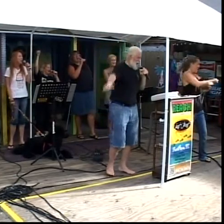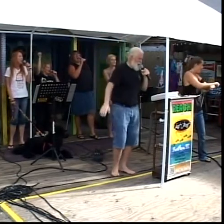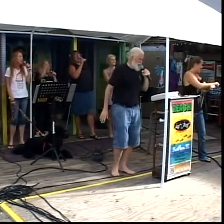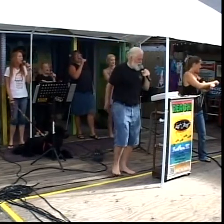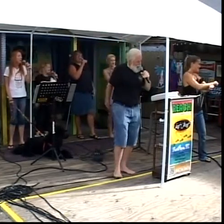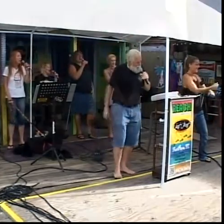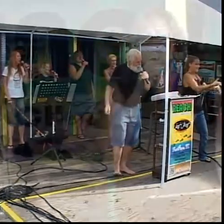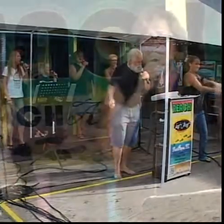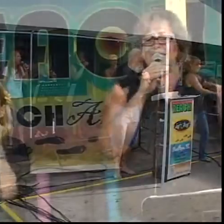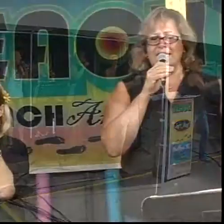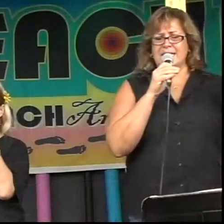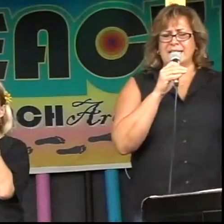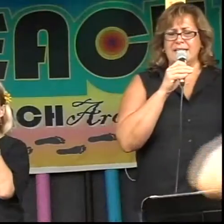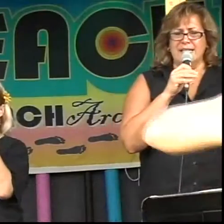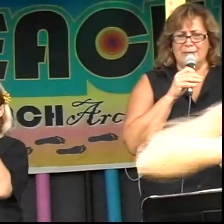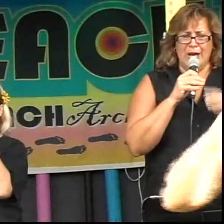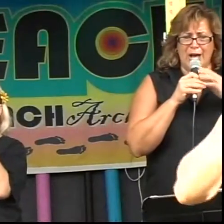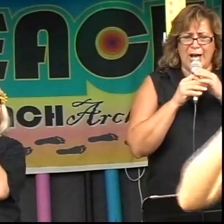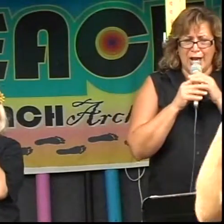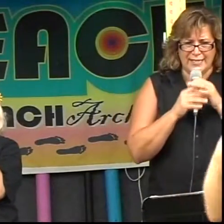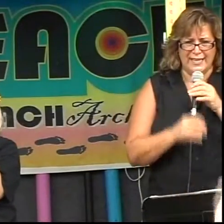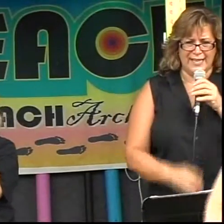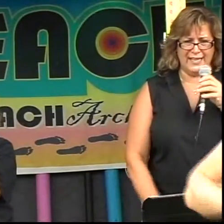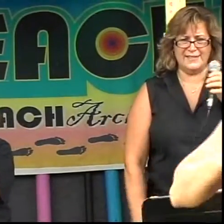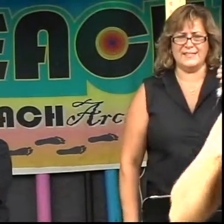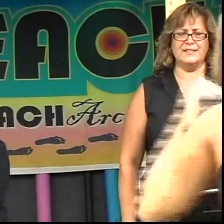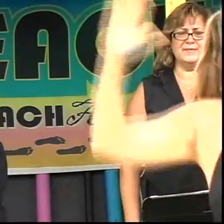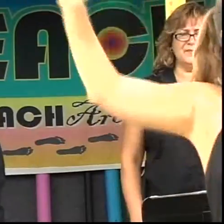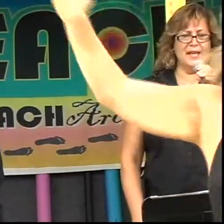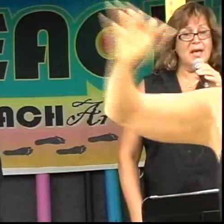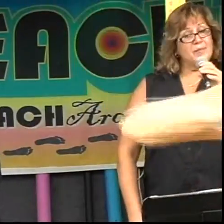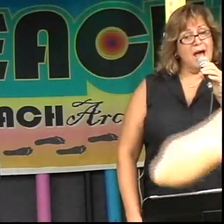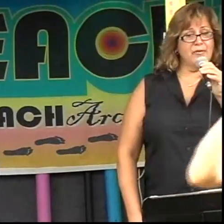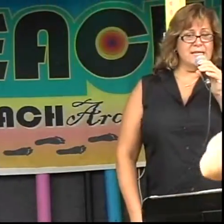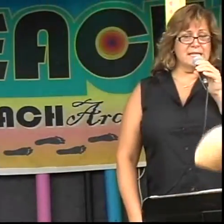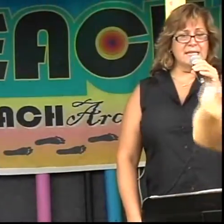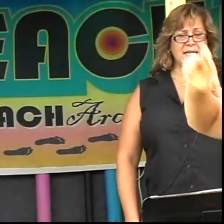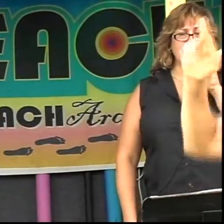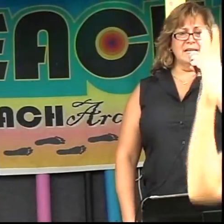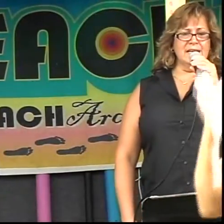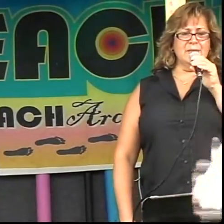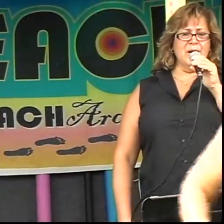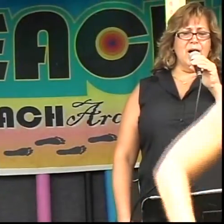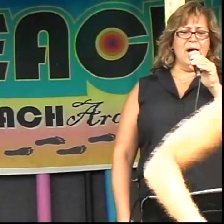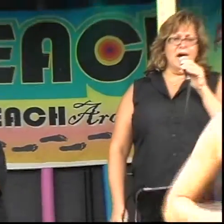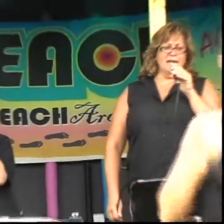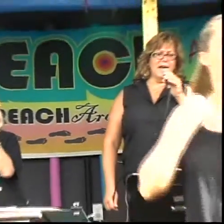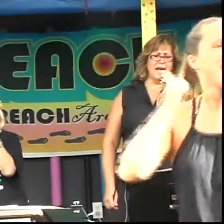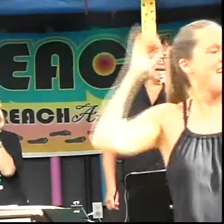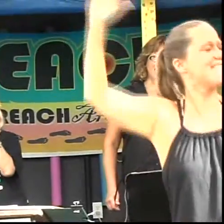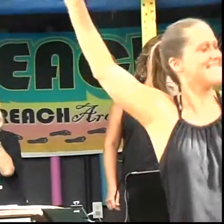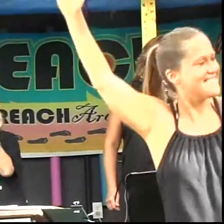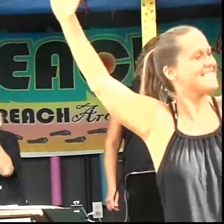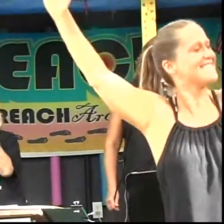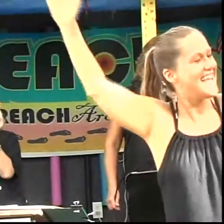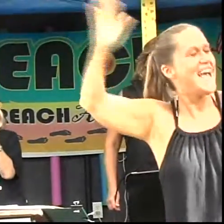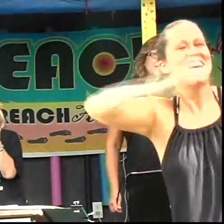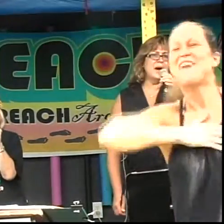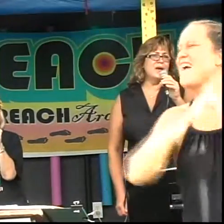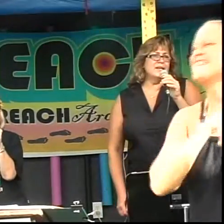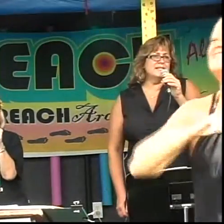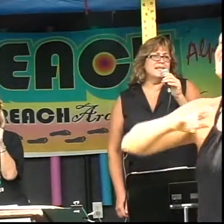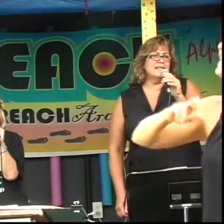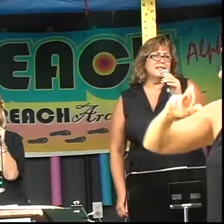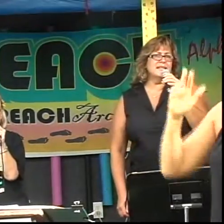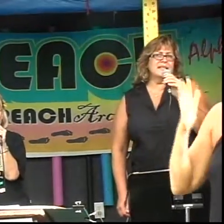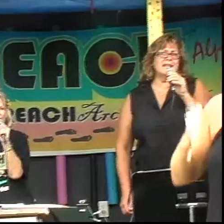The grave, my Redeemer lives. My Redeemer lives. He lives inside.